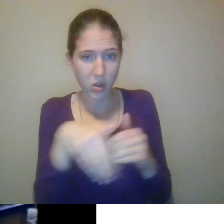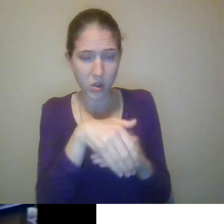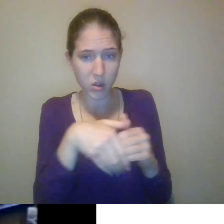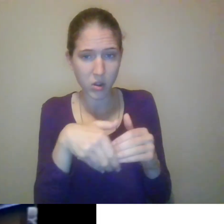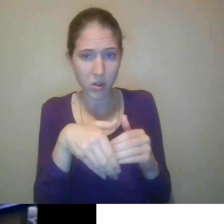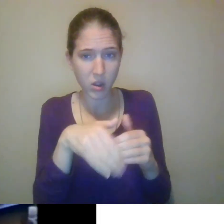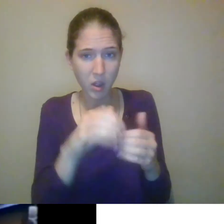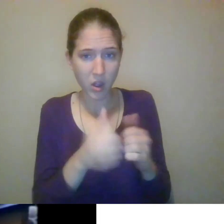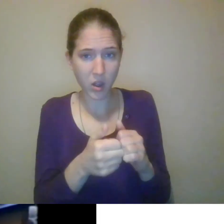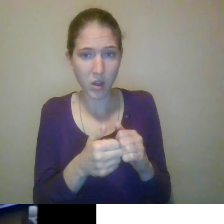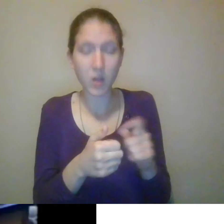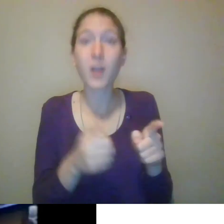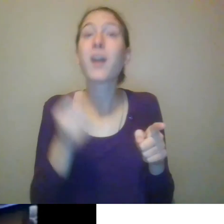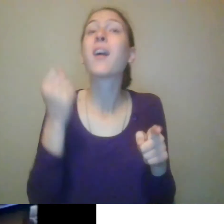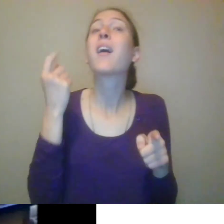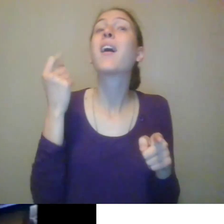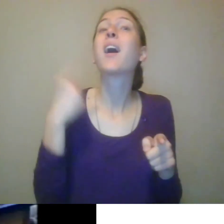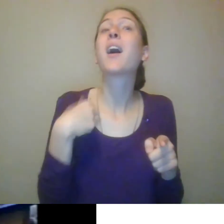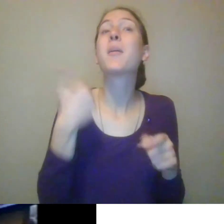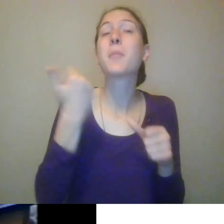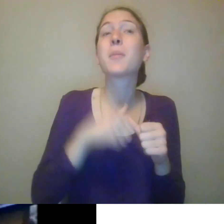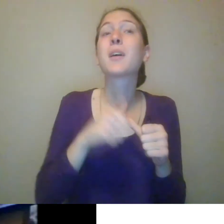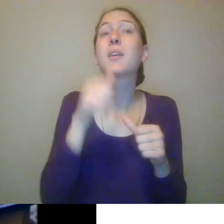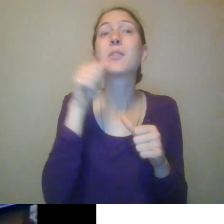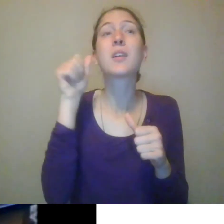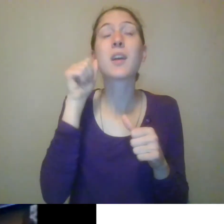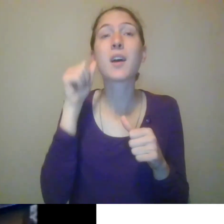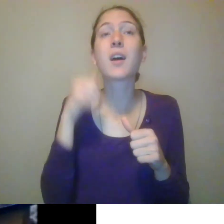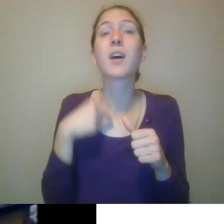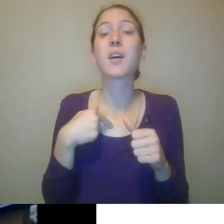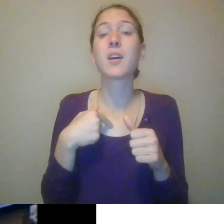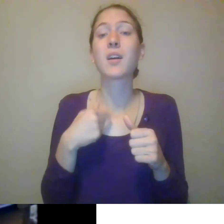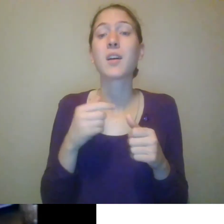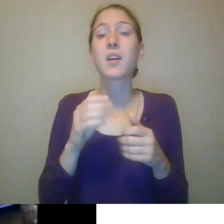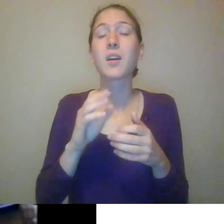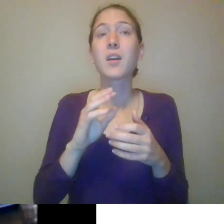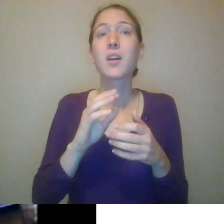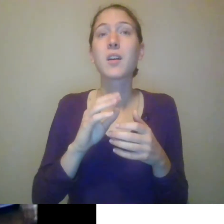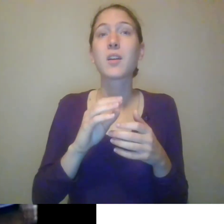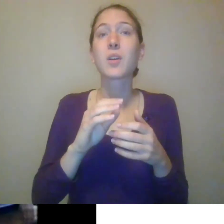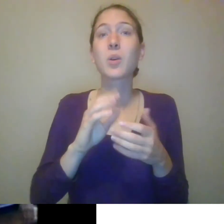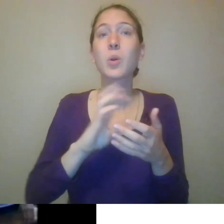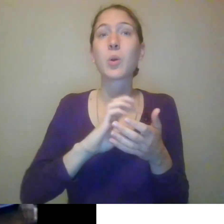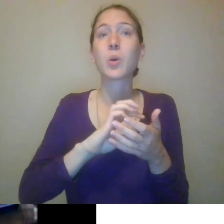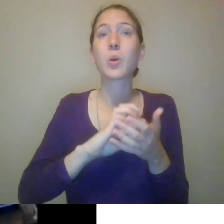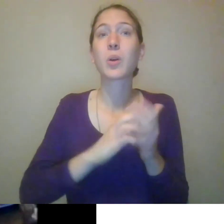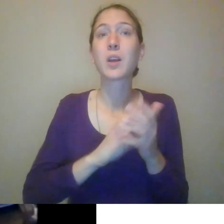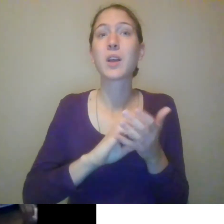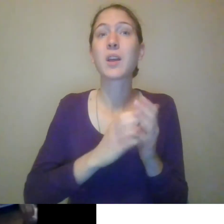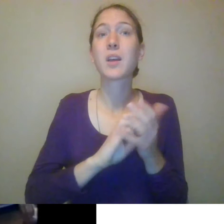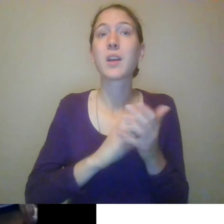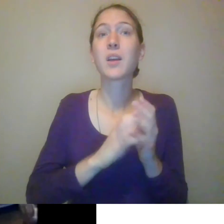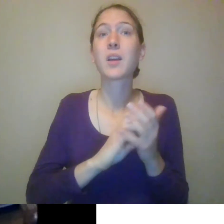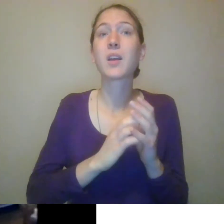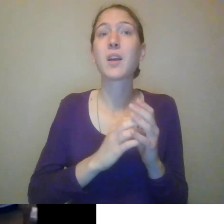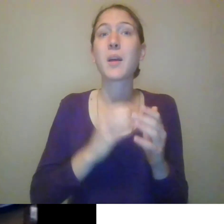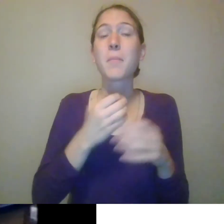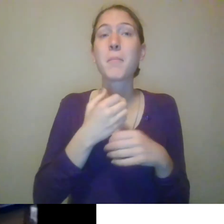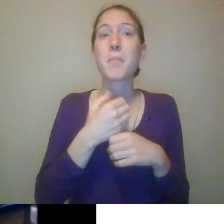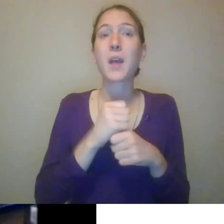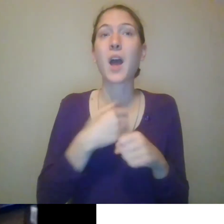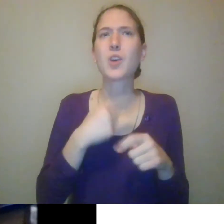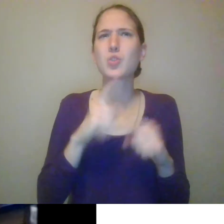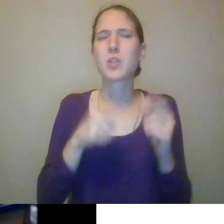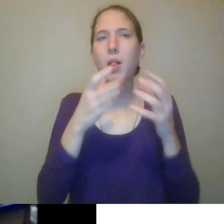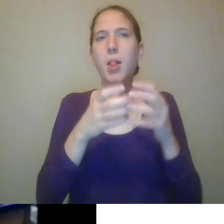mom make chocolate chip cookies. Yeah? And I was supposed to crack the egg, and I didn't, and you just peel it off. Okay, if you peel it though, you're gonna break it.